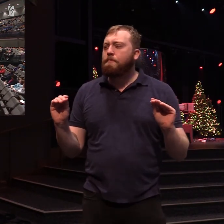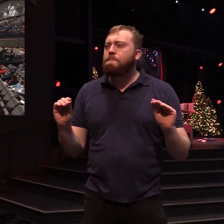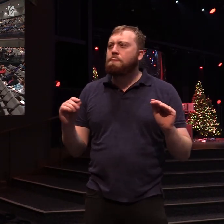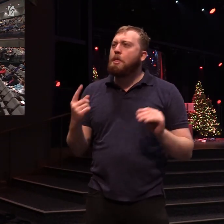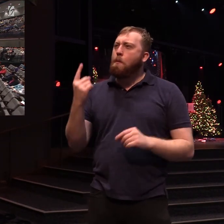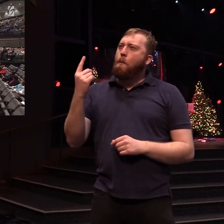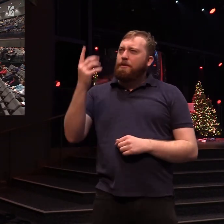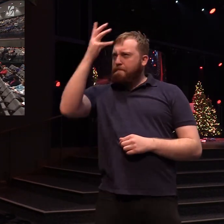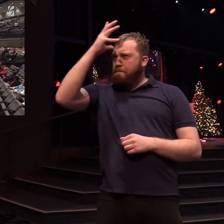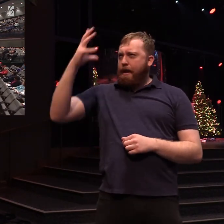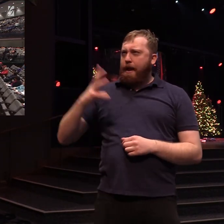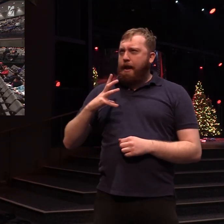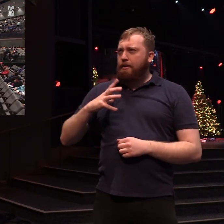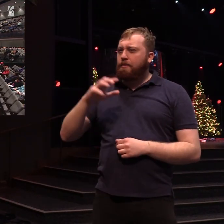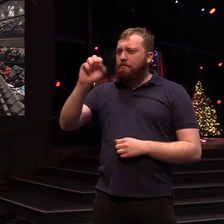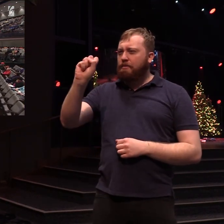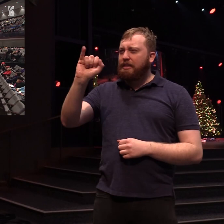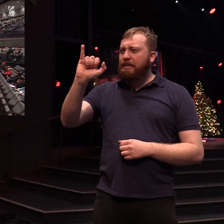name of Simeon.